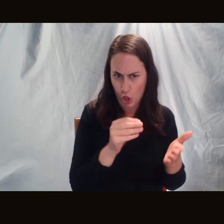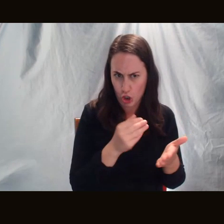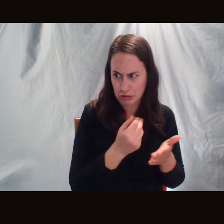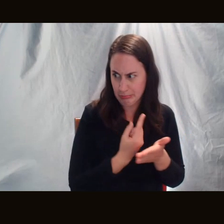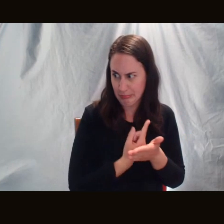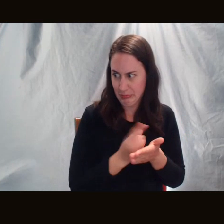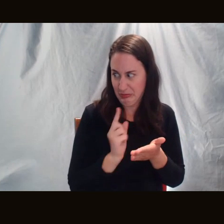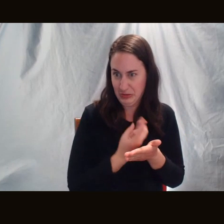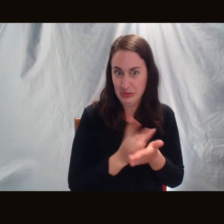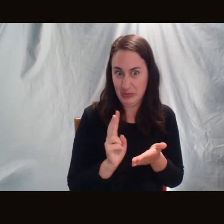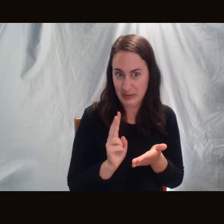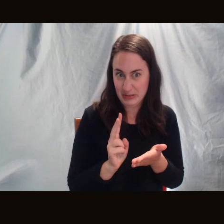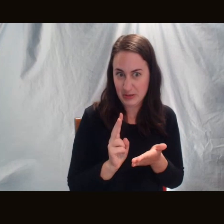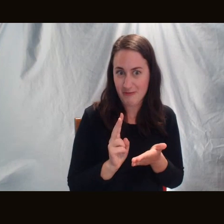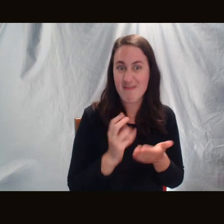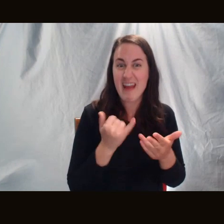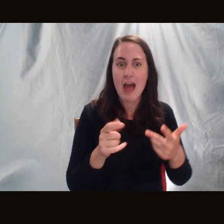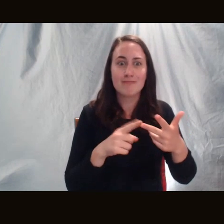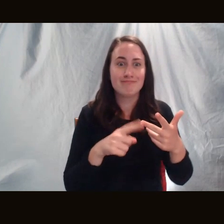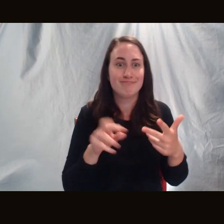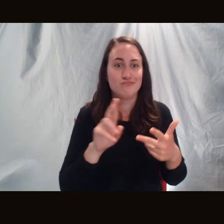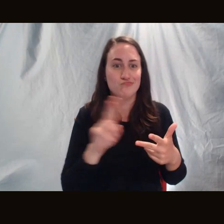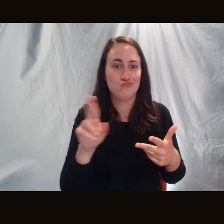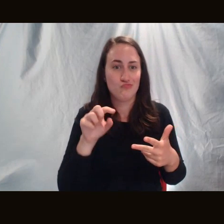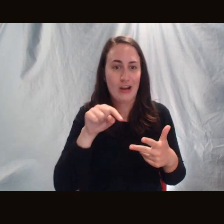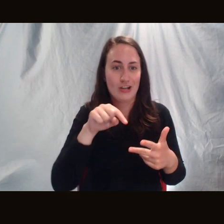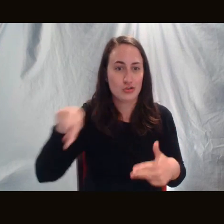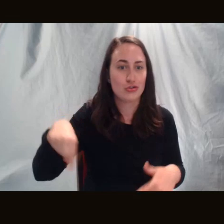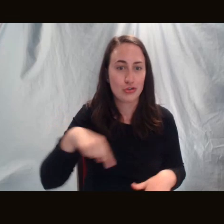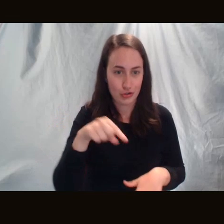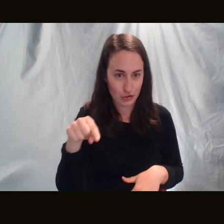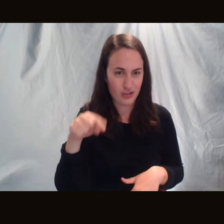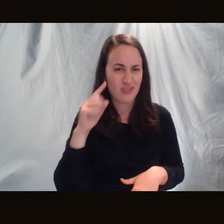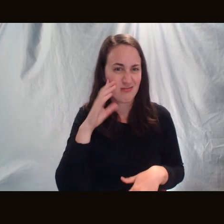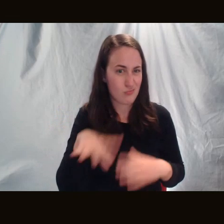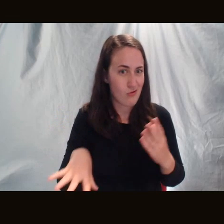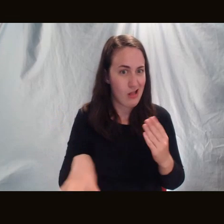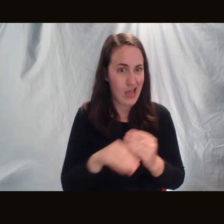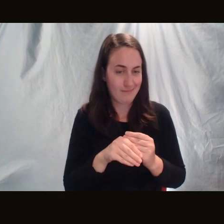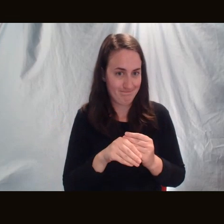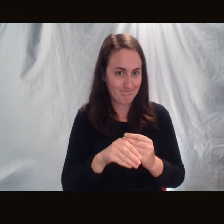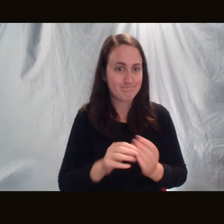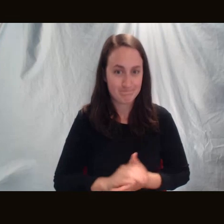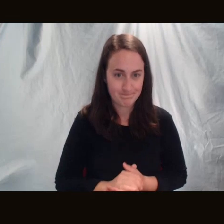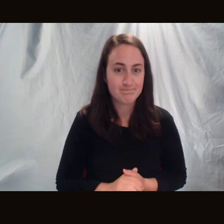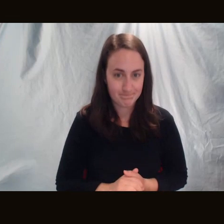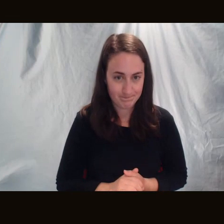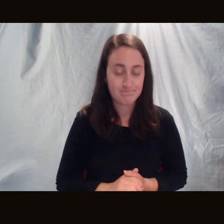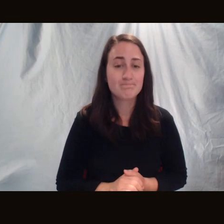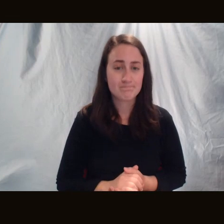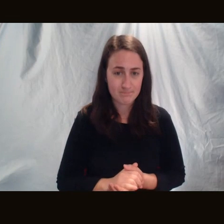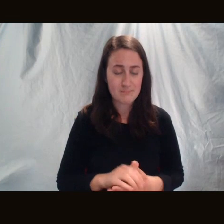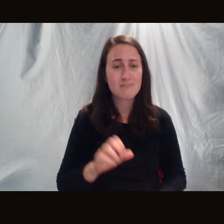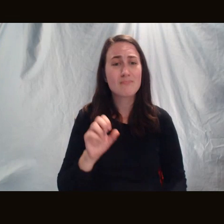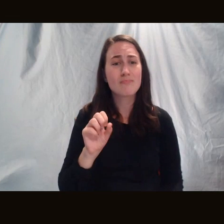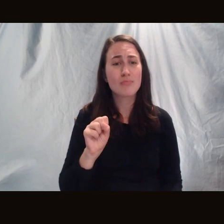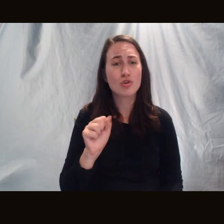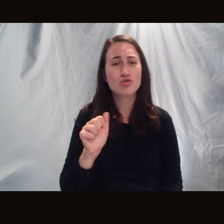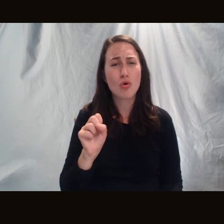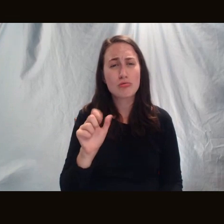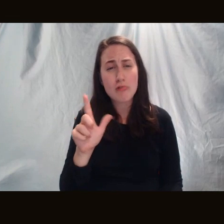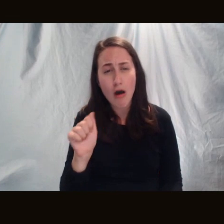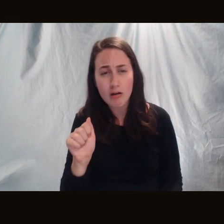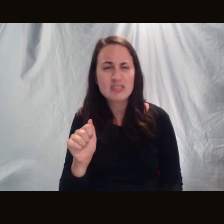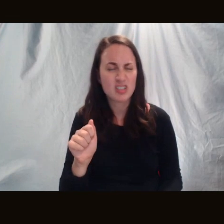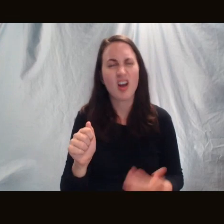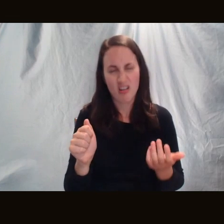back. Let's use that right turn in order to build on these ideas. Salsa and a lot of partner dance is about